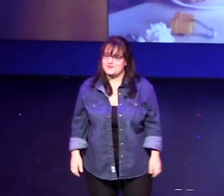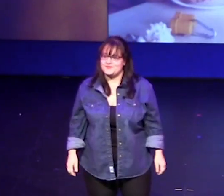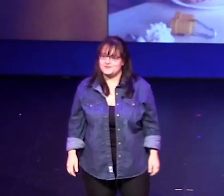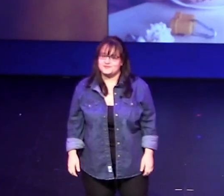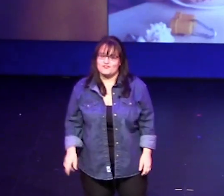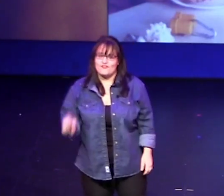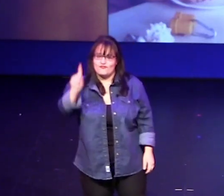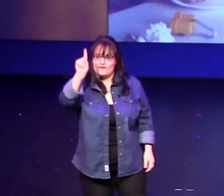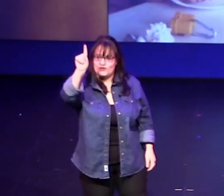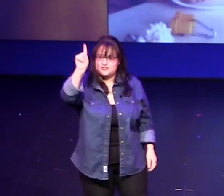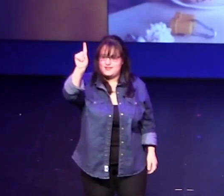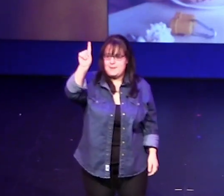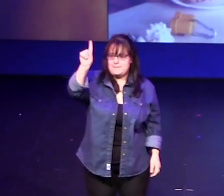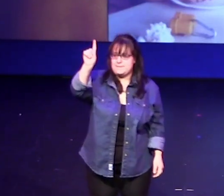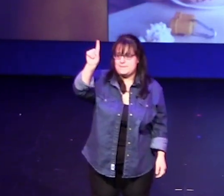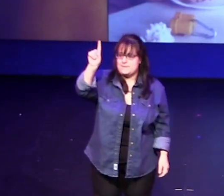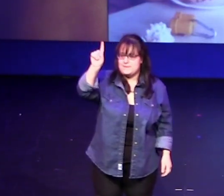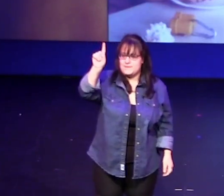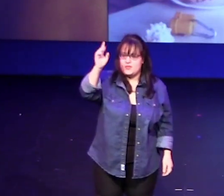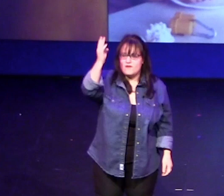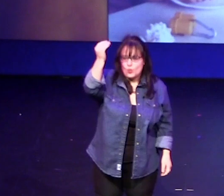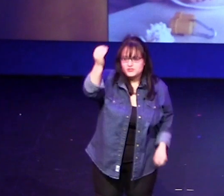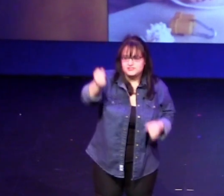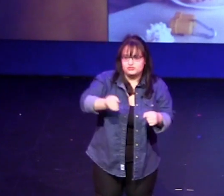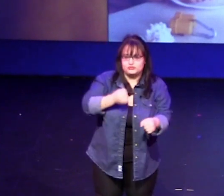everything they were saying. The first time they said it.